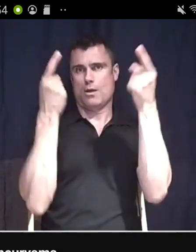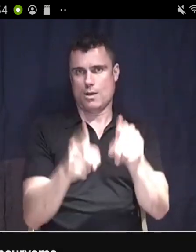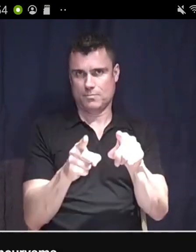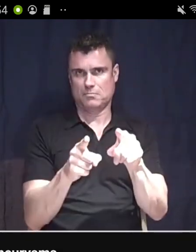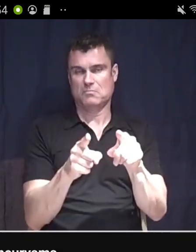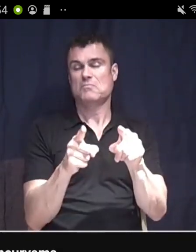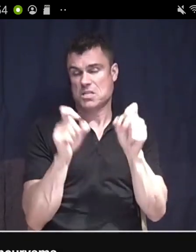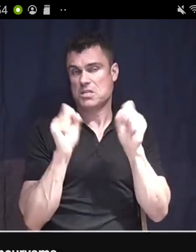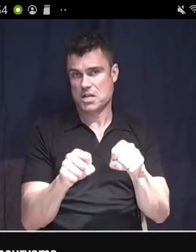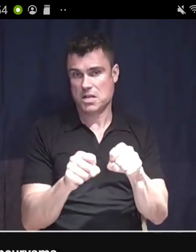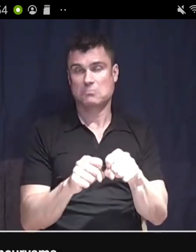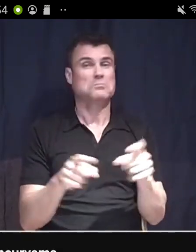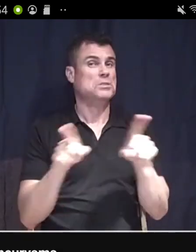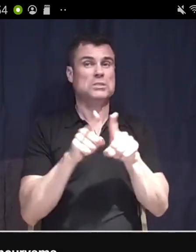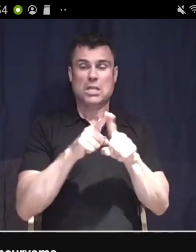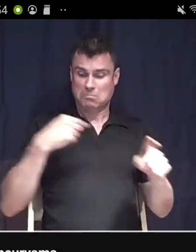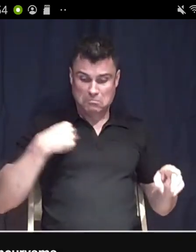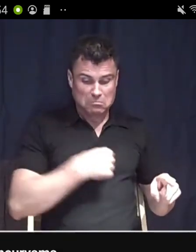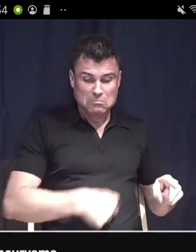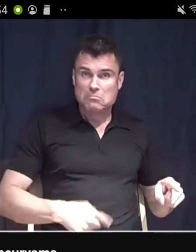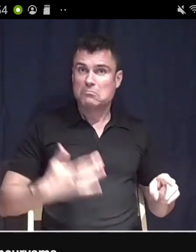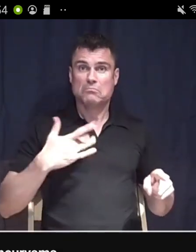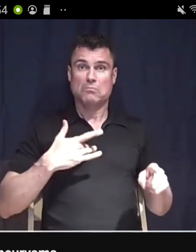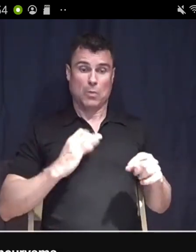So typically,